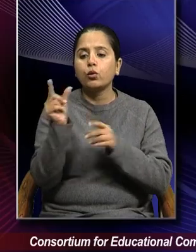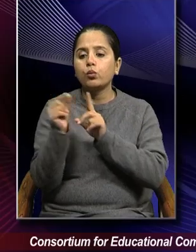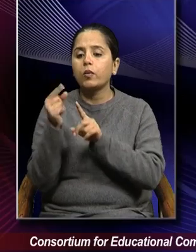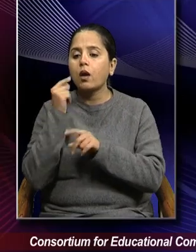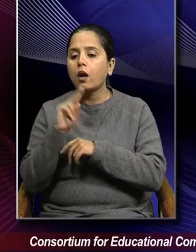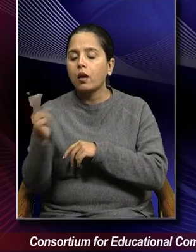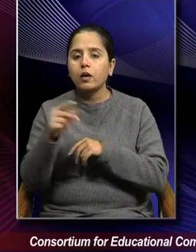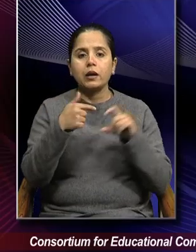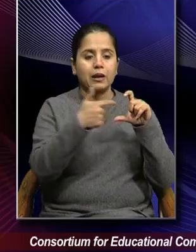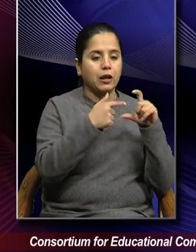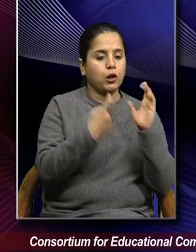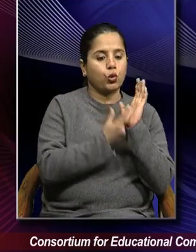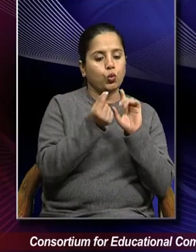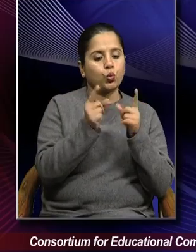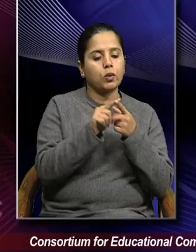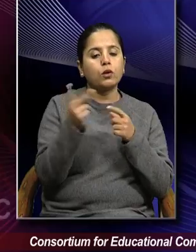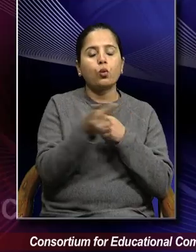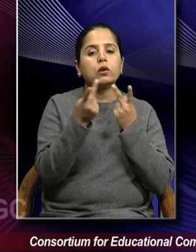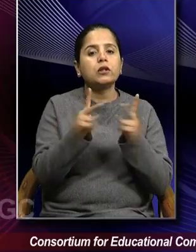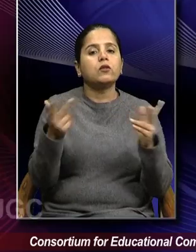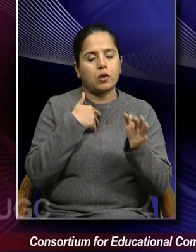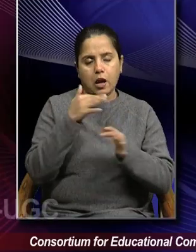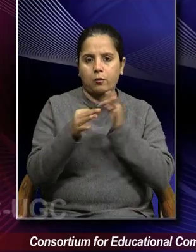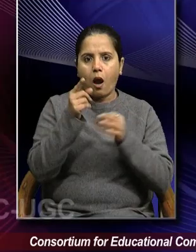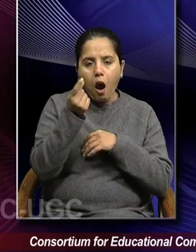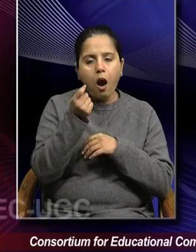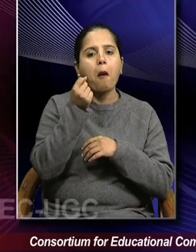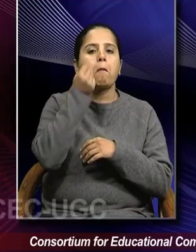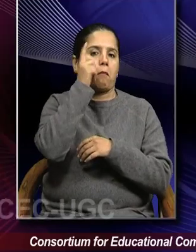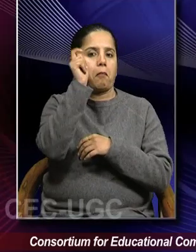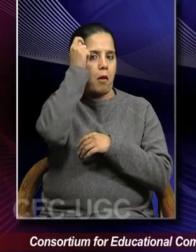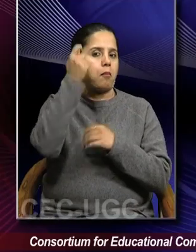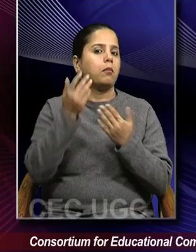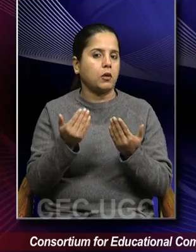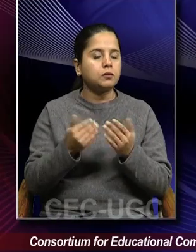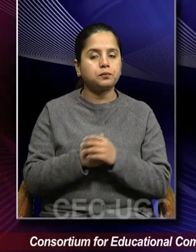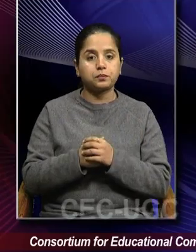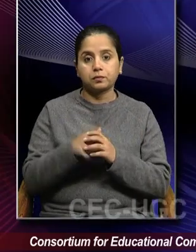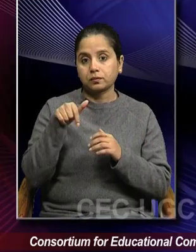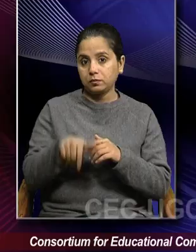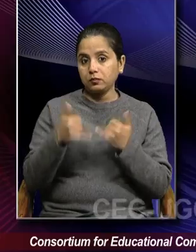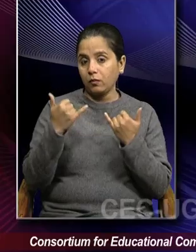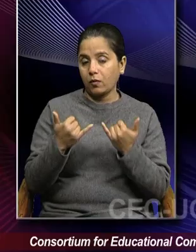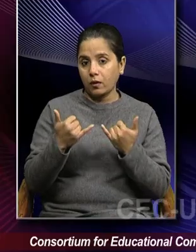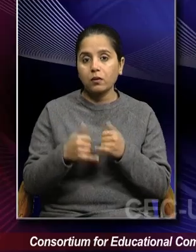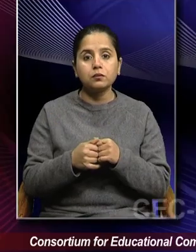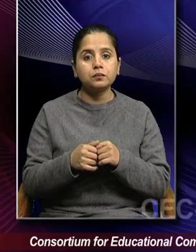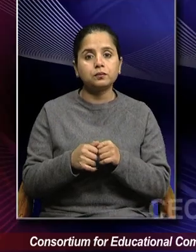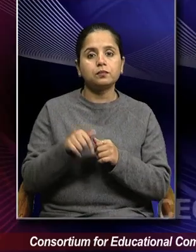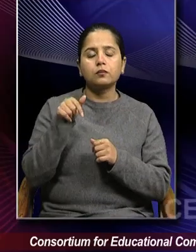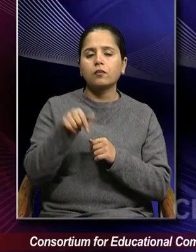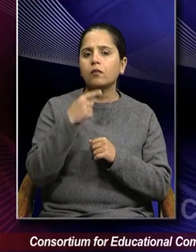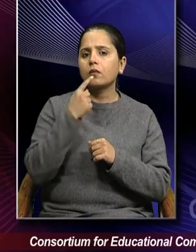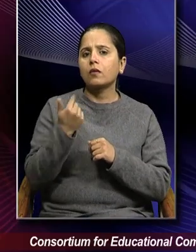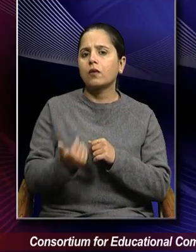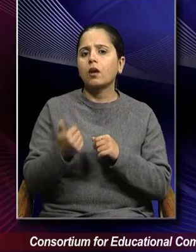and e-rupee in due course of our discussion in this very lecture of mine. So currently, what is